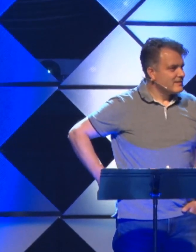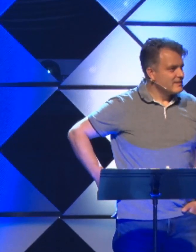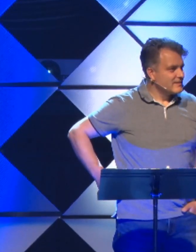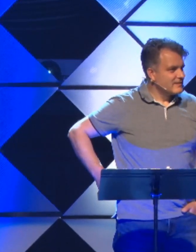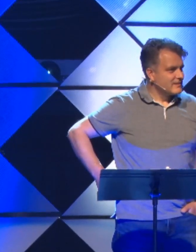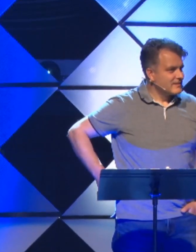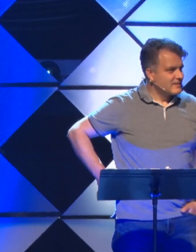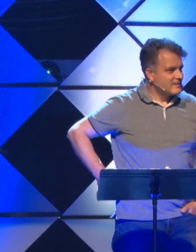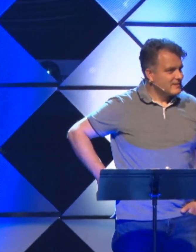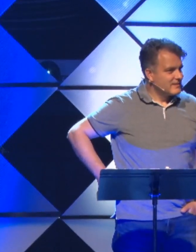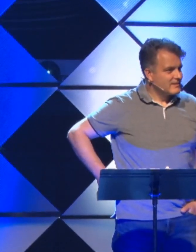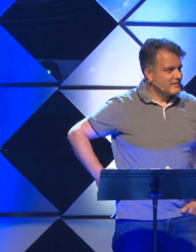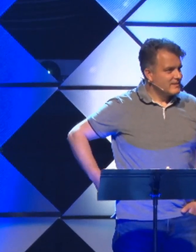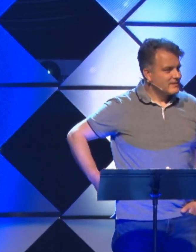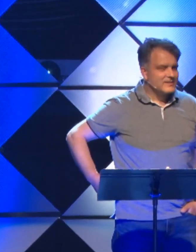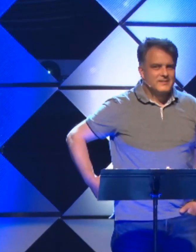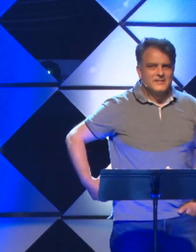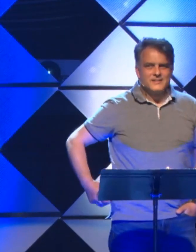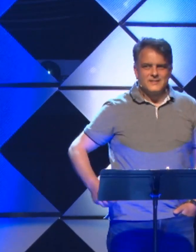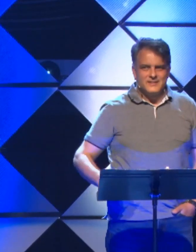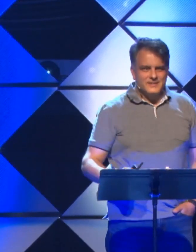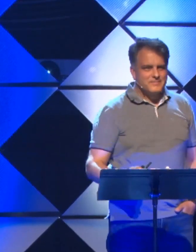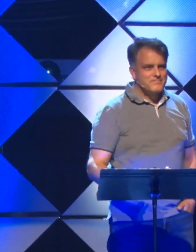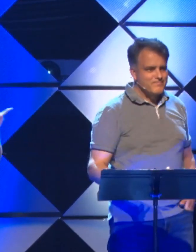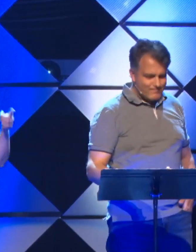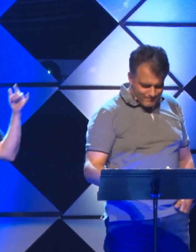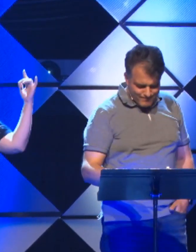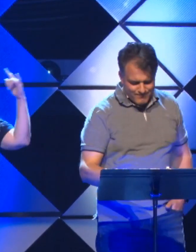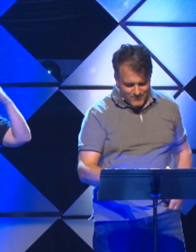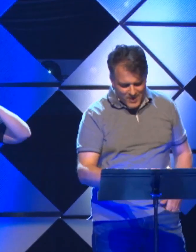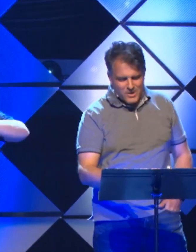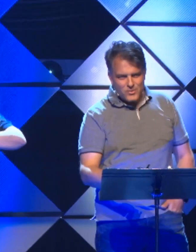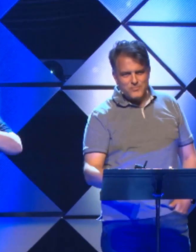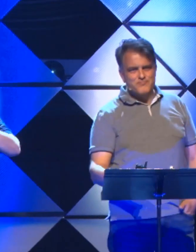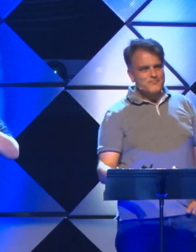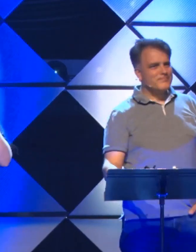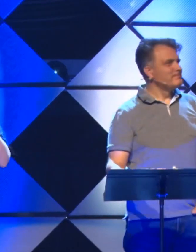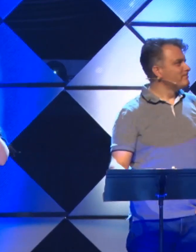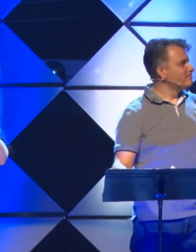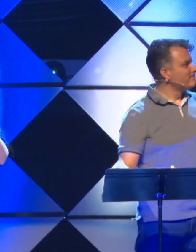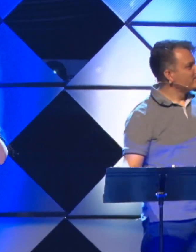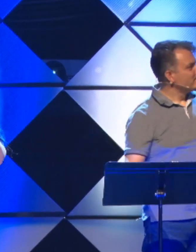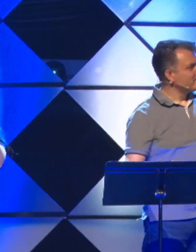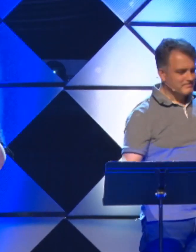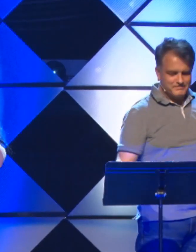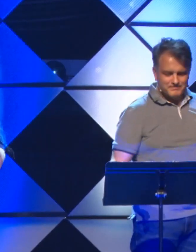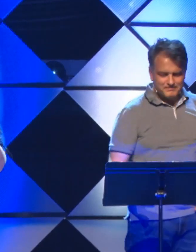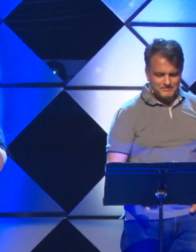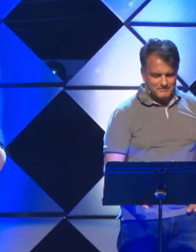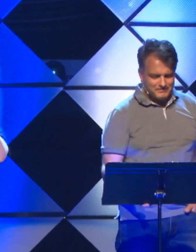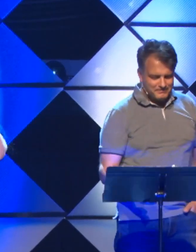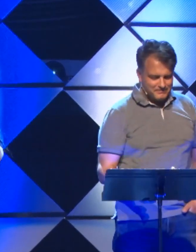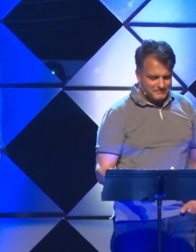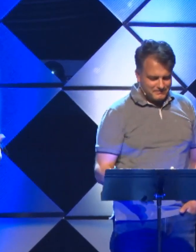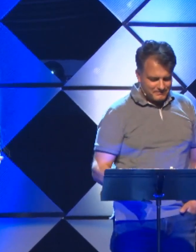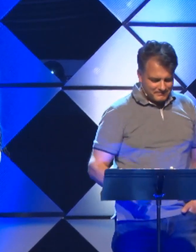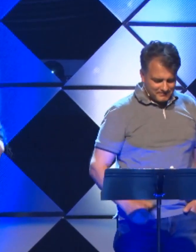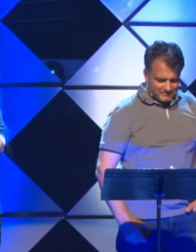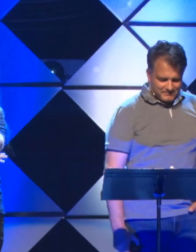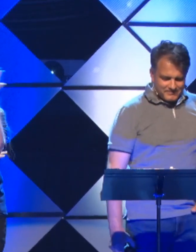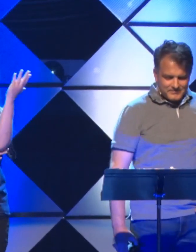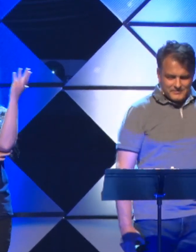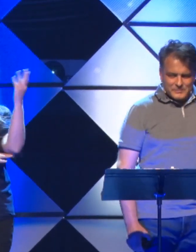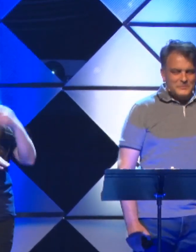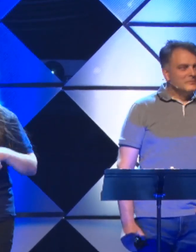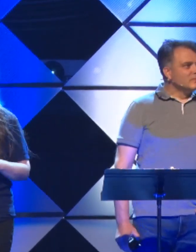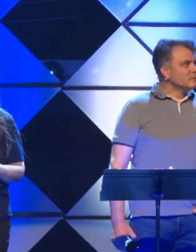all the way from Romania to be with us. That's right. So we're so thankful that you're here. And like I said, I've gotten to know him.